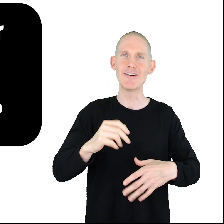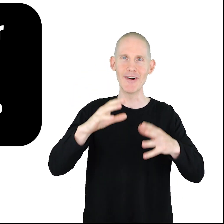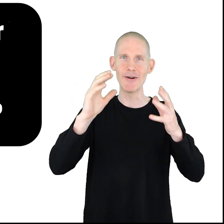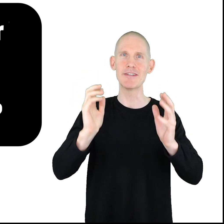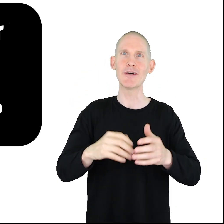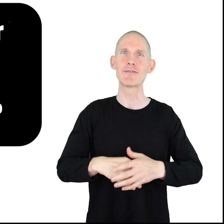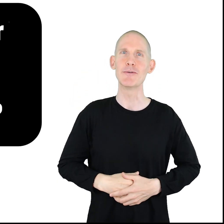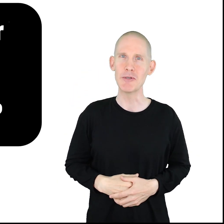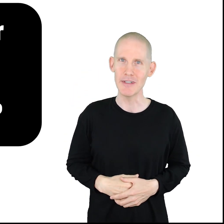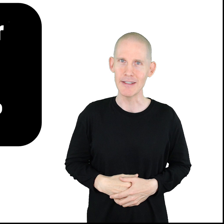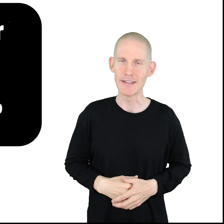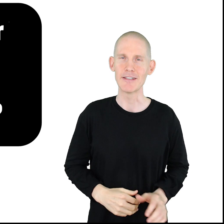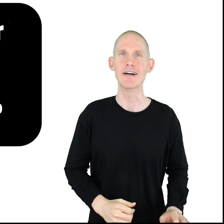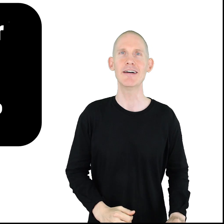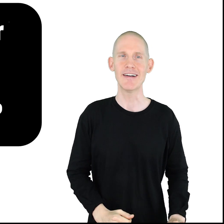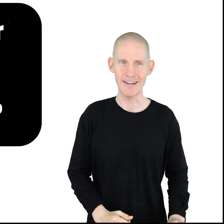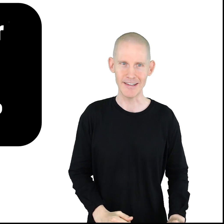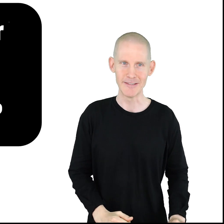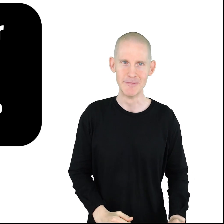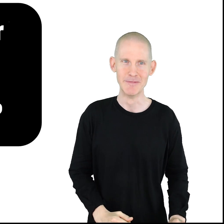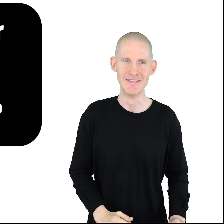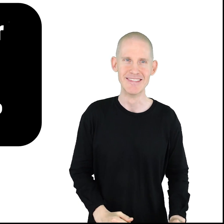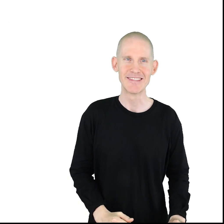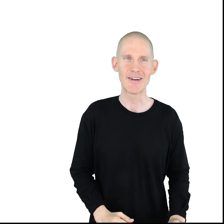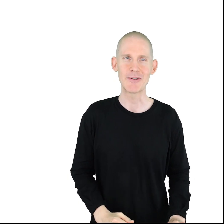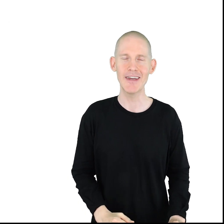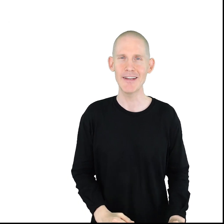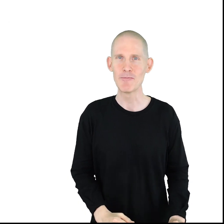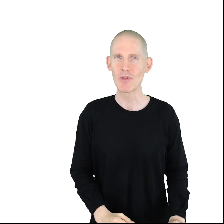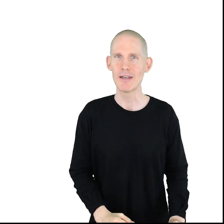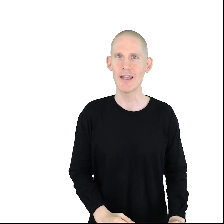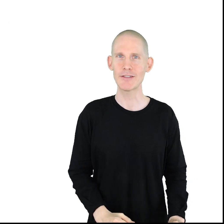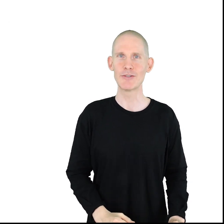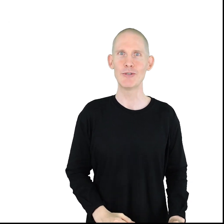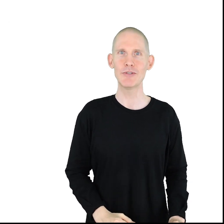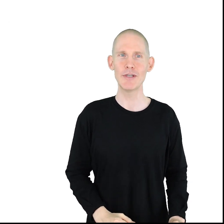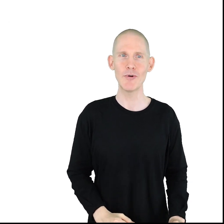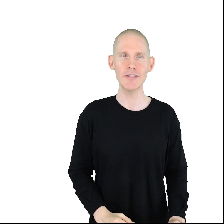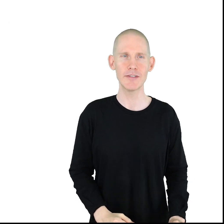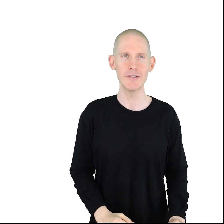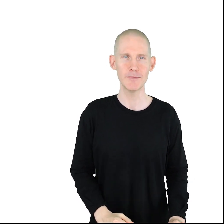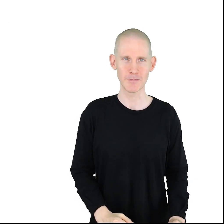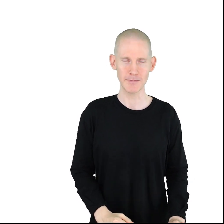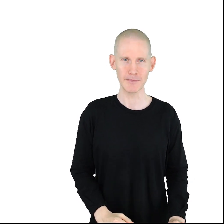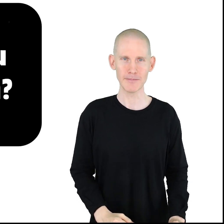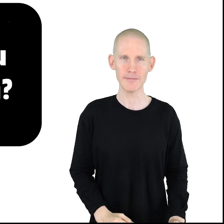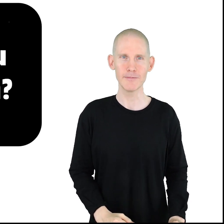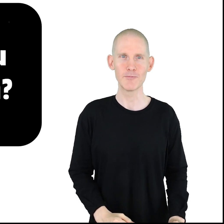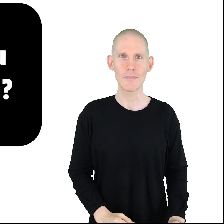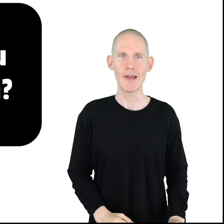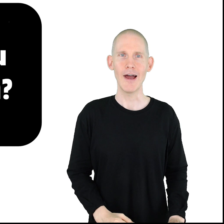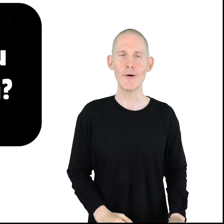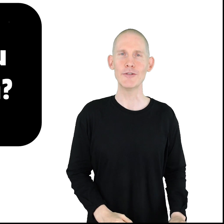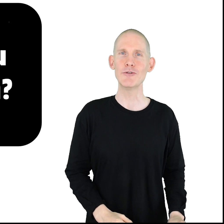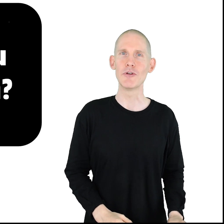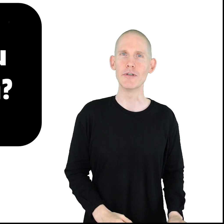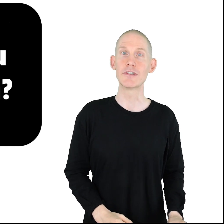around the deaf community. Aha. Okay. Next juicy question. How did you learn to